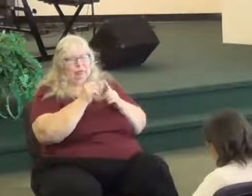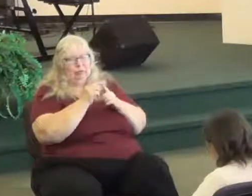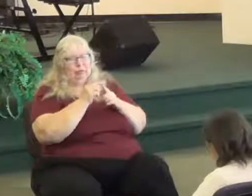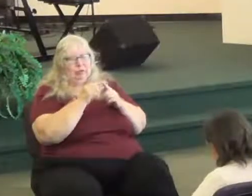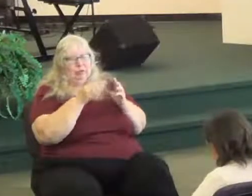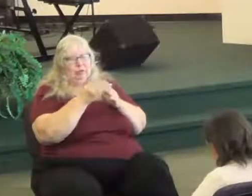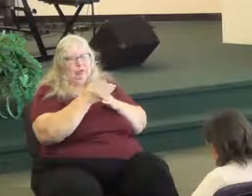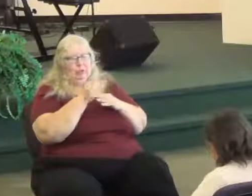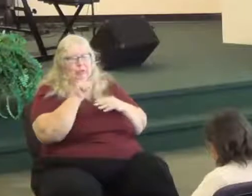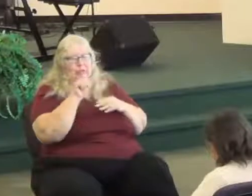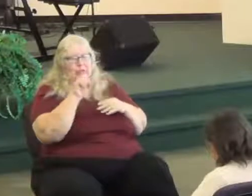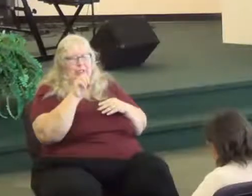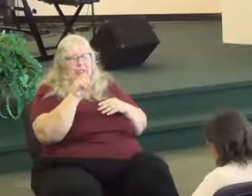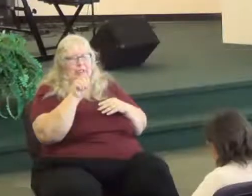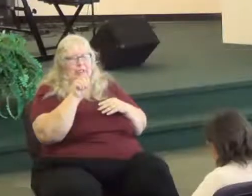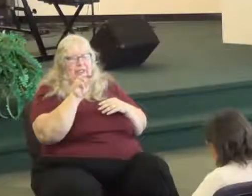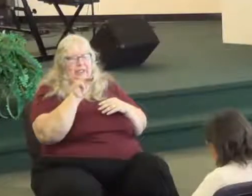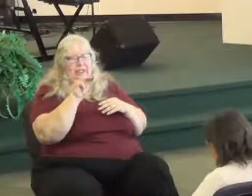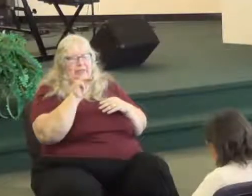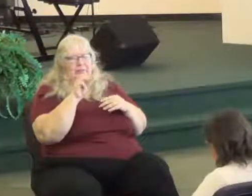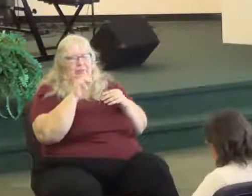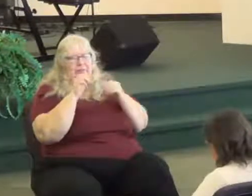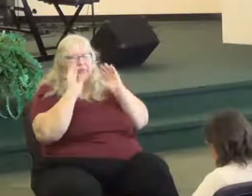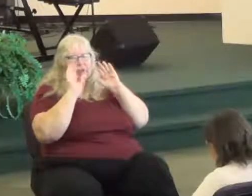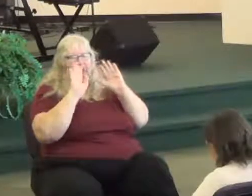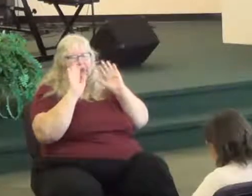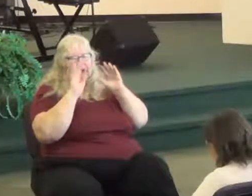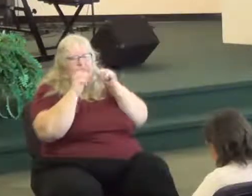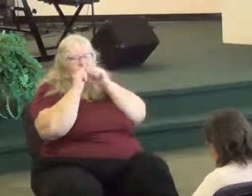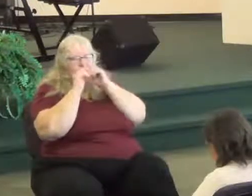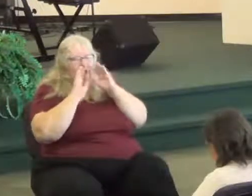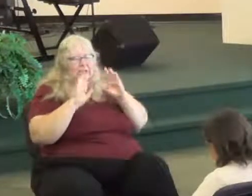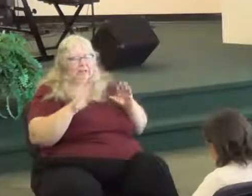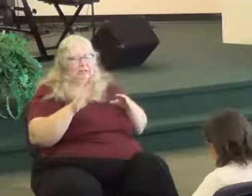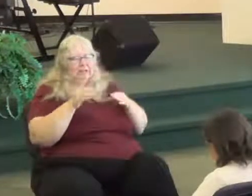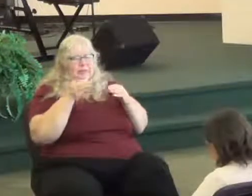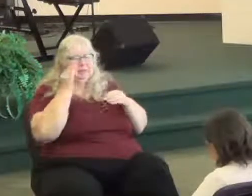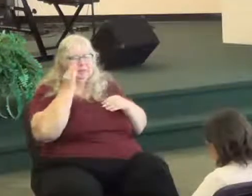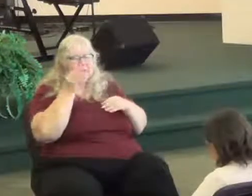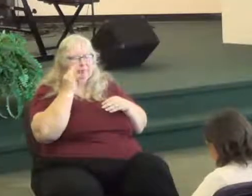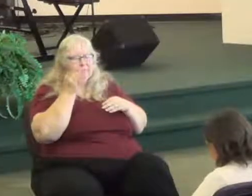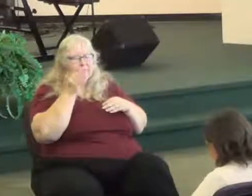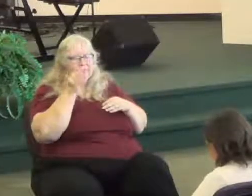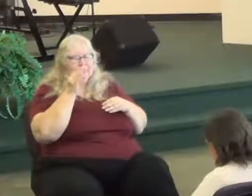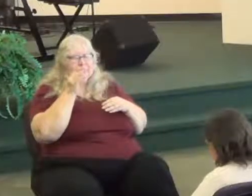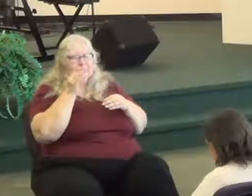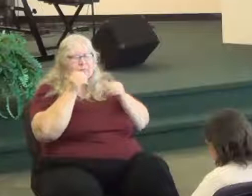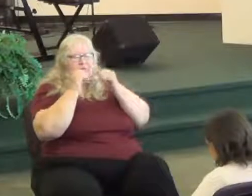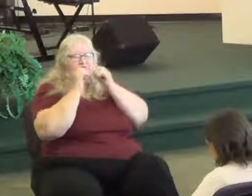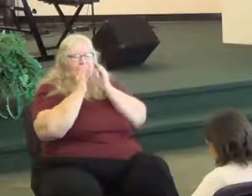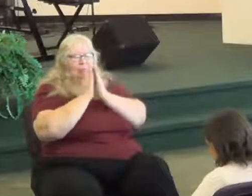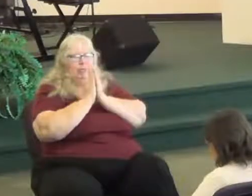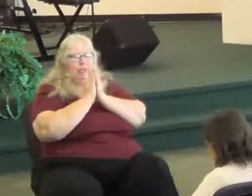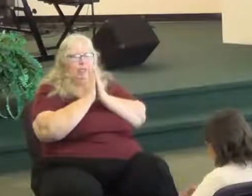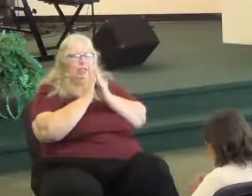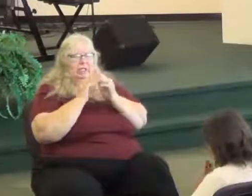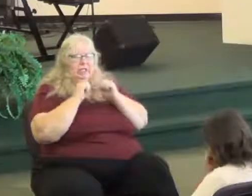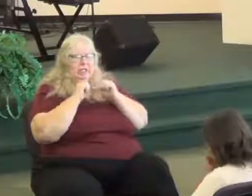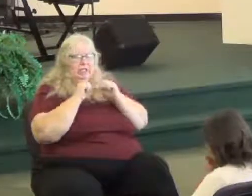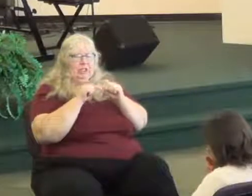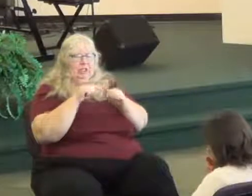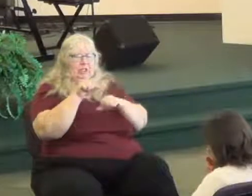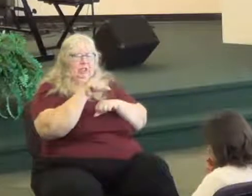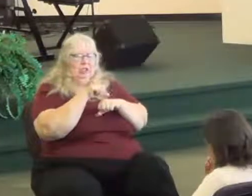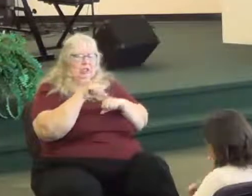today. What an awesome, blessed message we received. I pray you continue to anoint him and